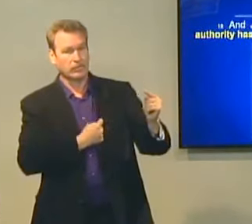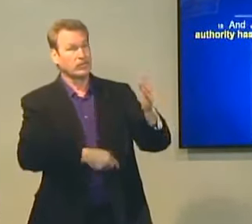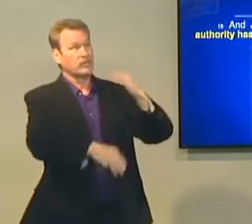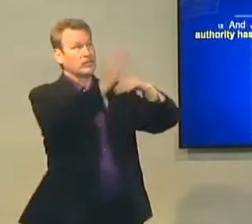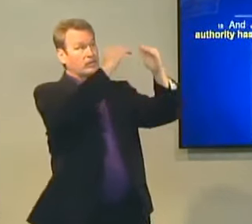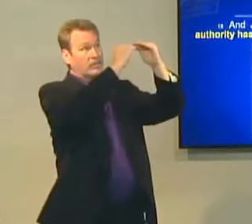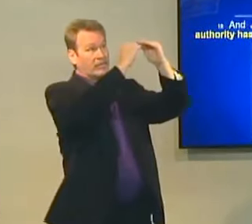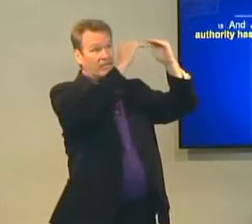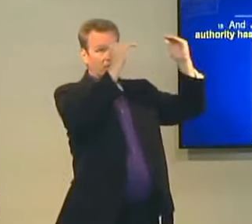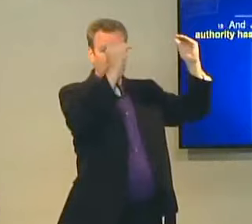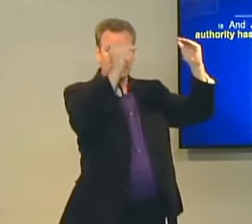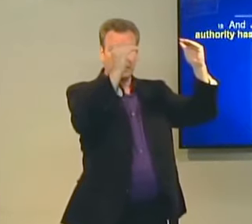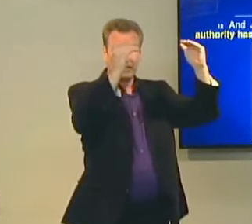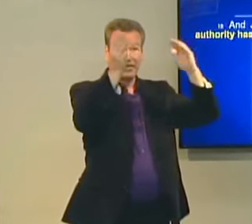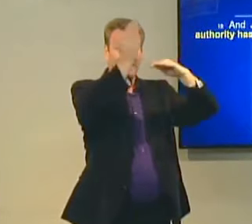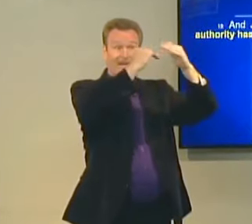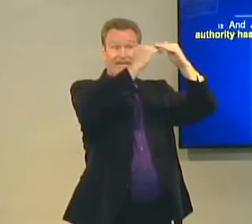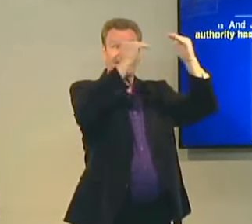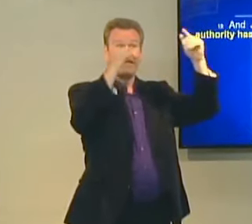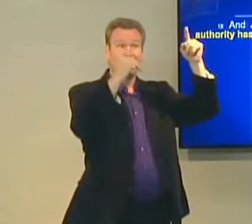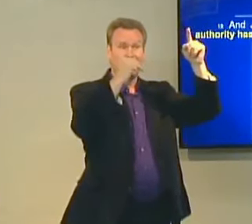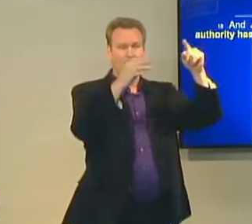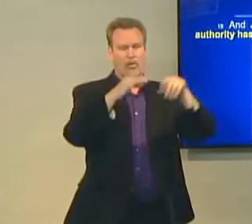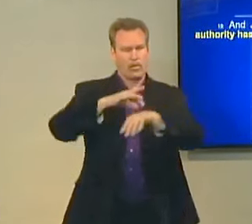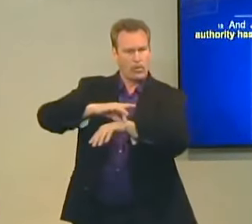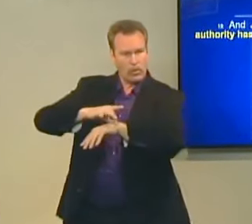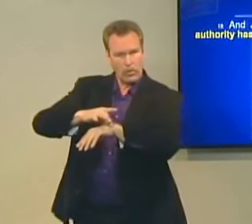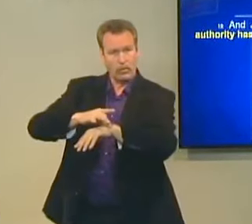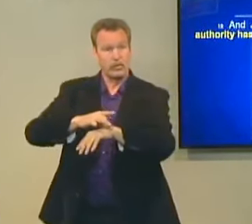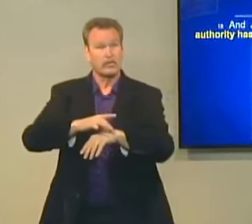in heaven and on earth. Jesus,